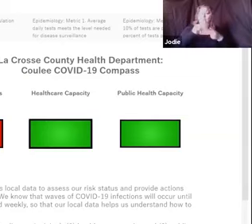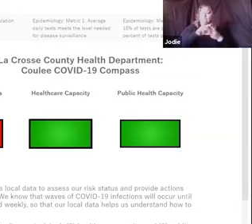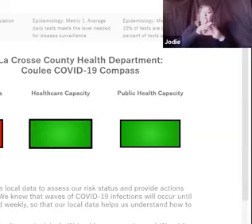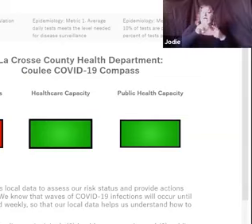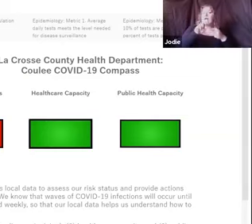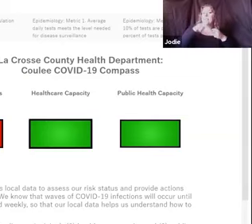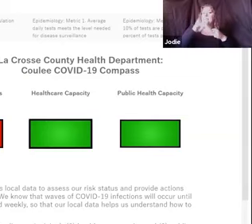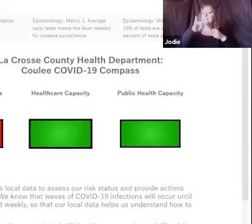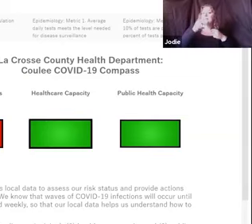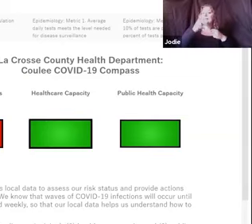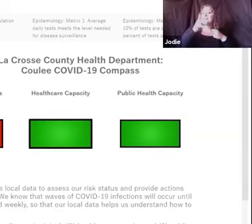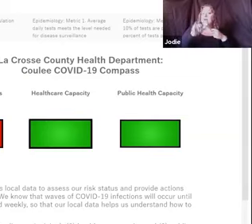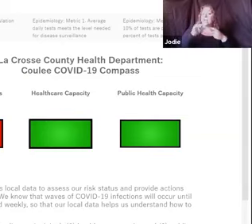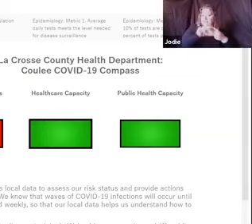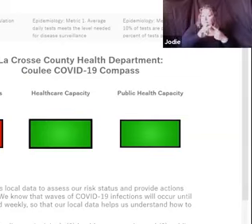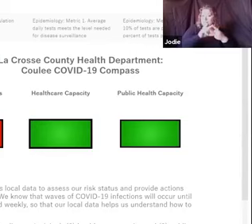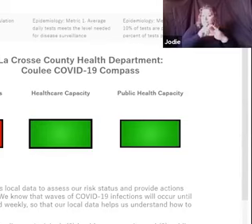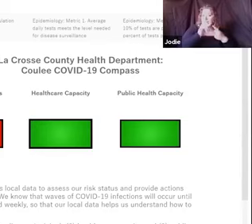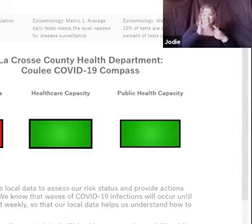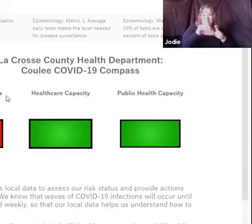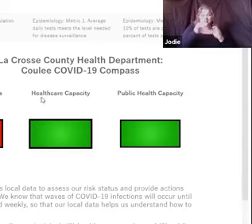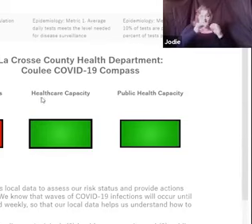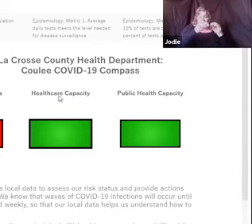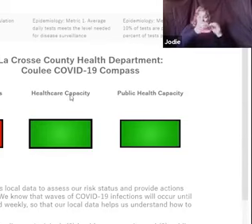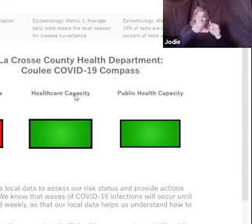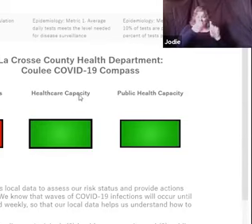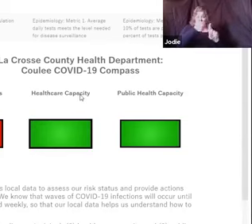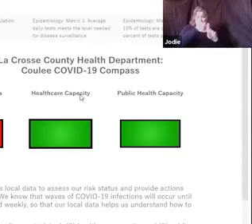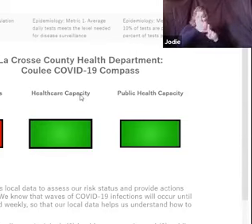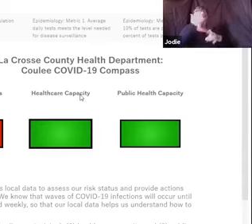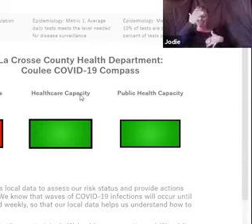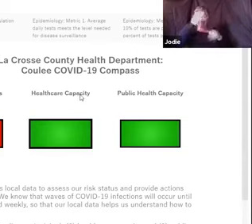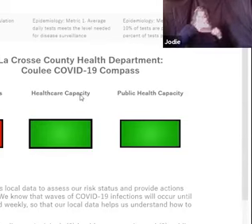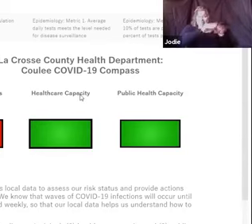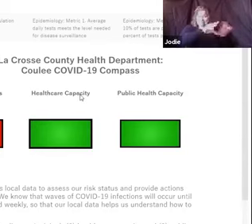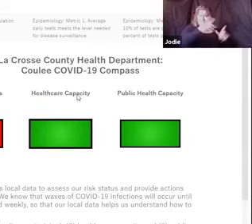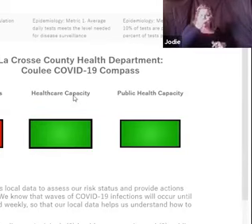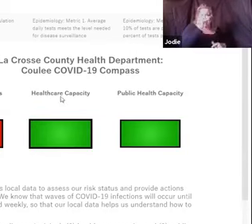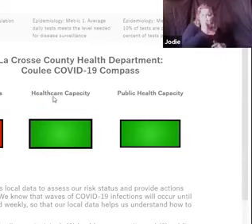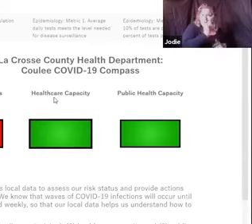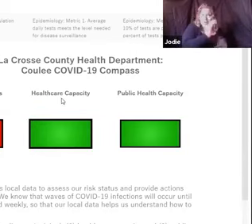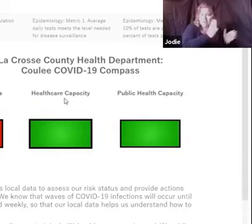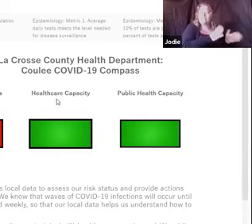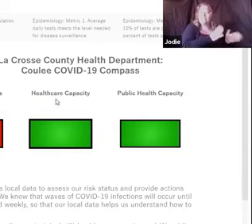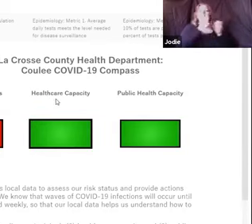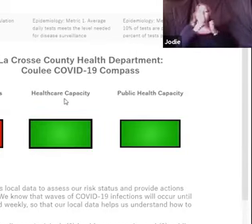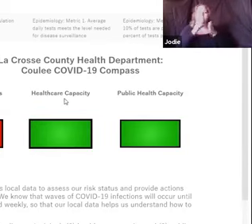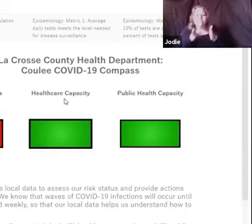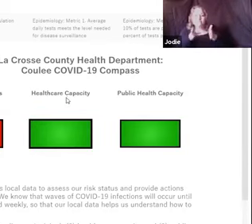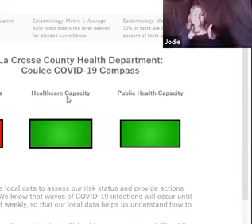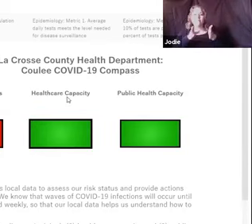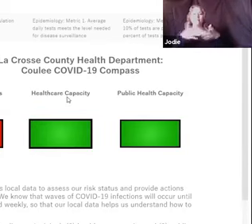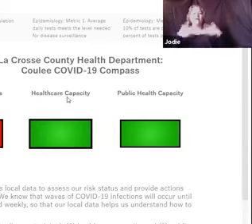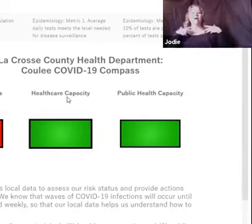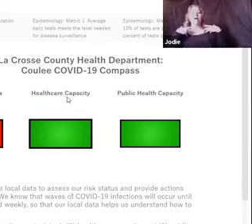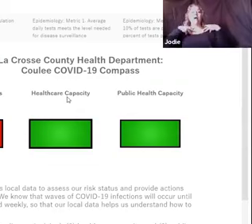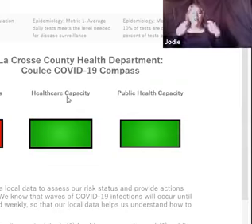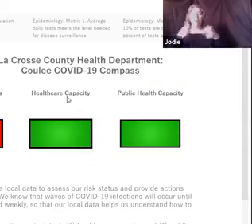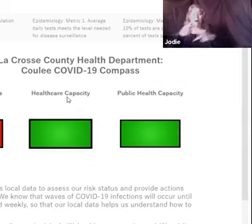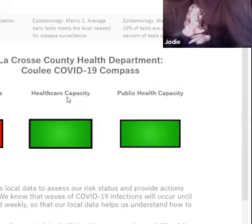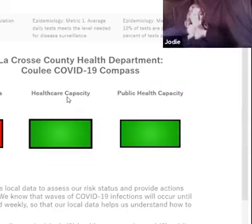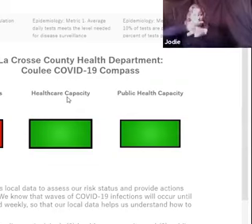epidemiology, which is really what the disease is doing. There's healthcare capacity, which is the ability of healthcare